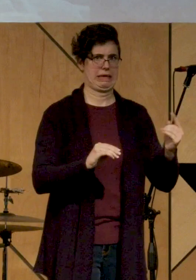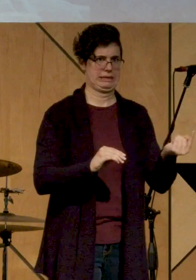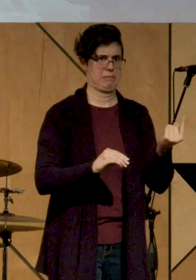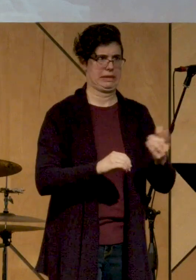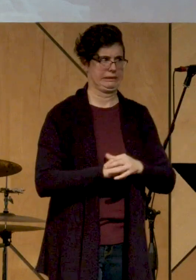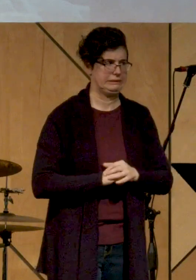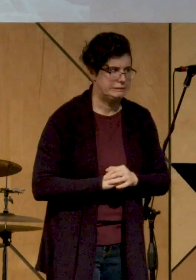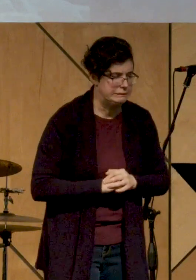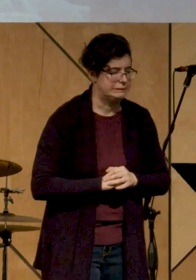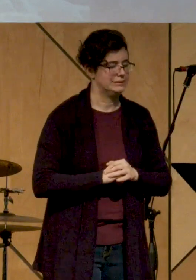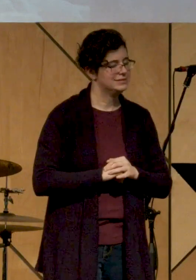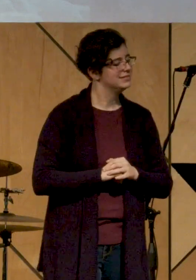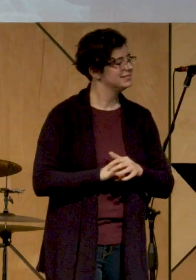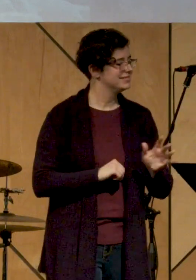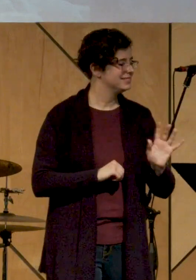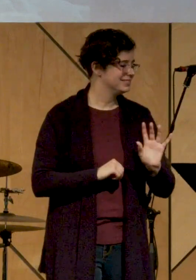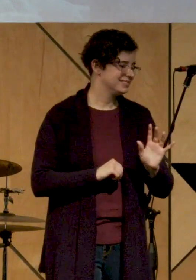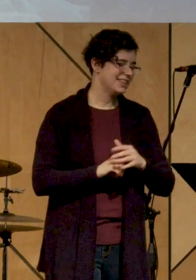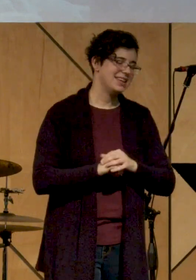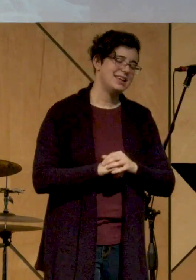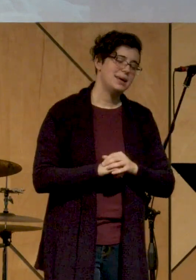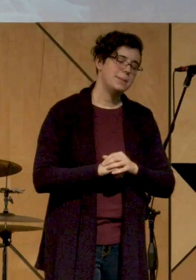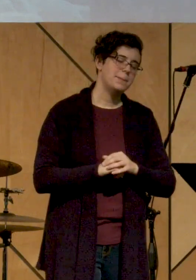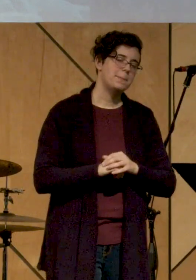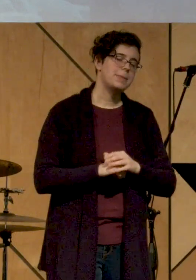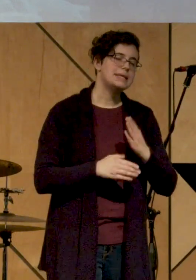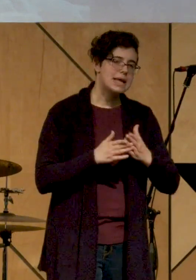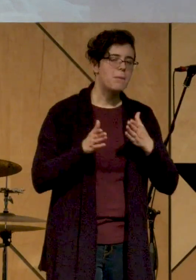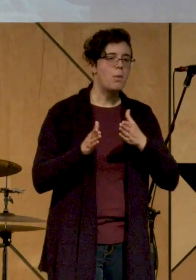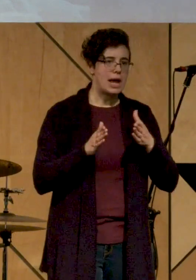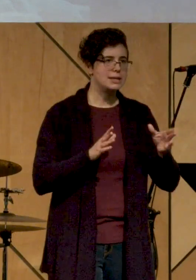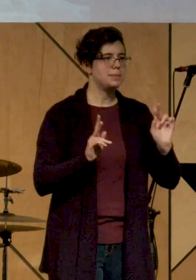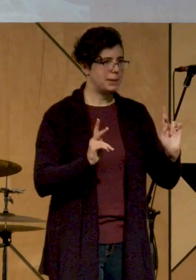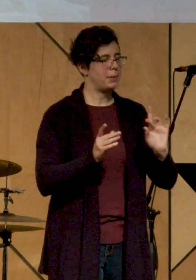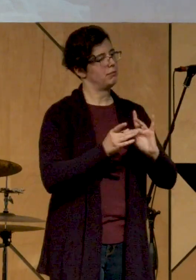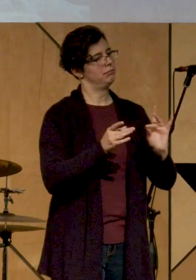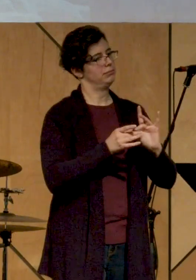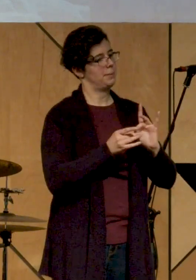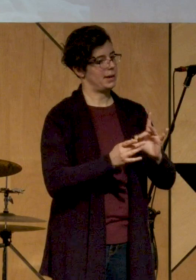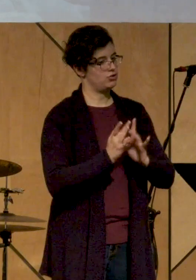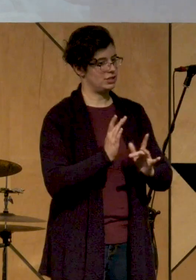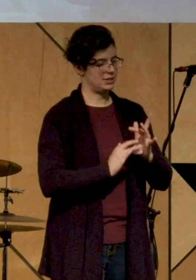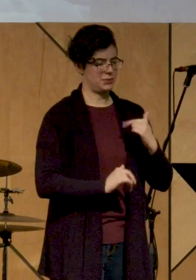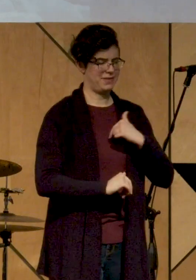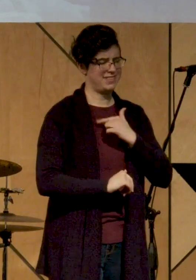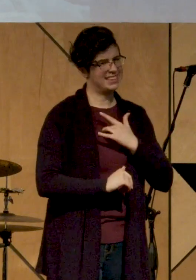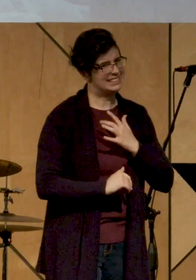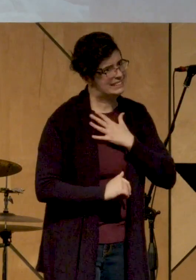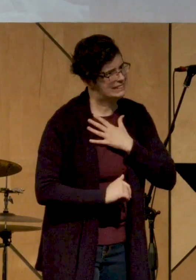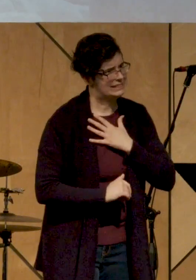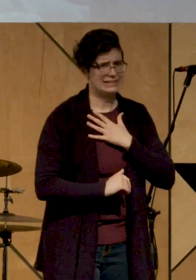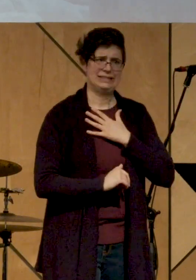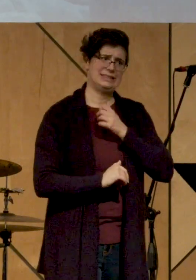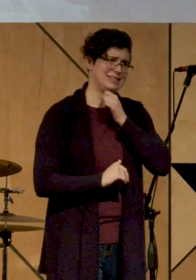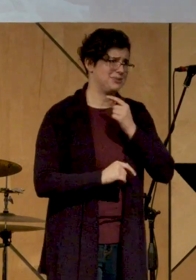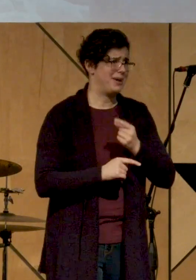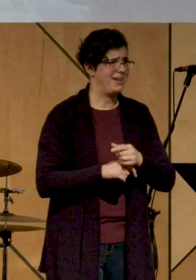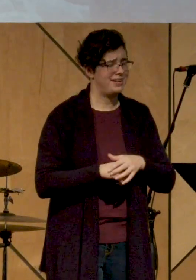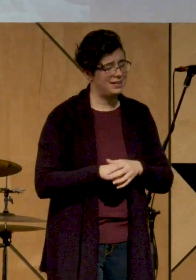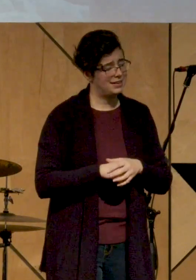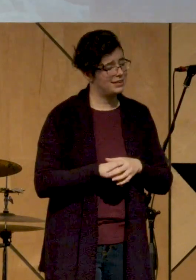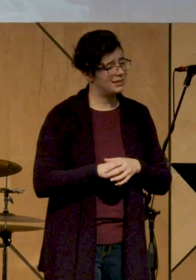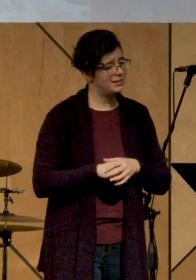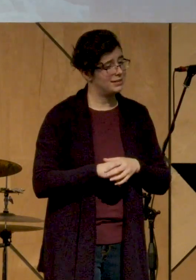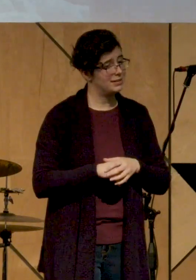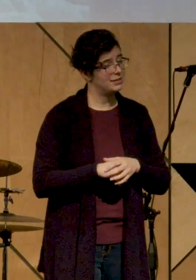able to add to the list. Some ways that people have talked about Jesus make us shudder. It's not a good witness.